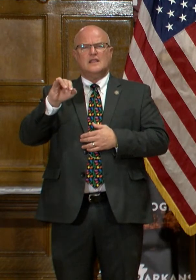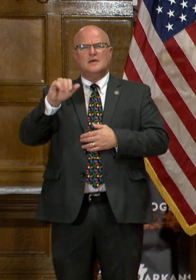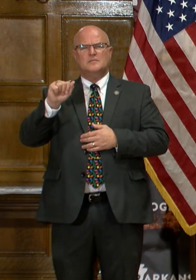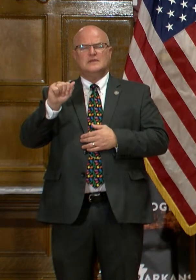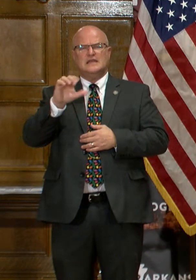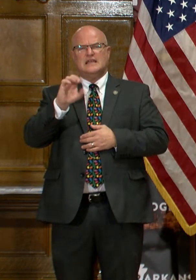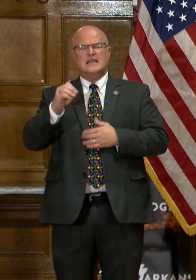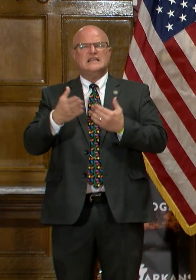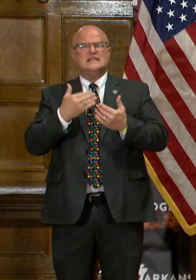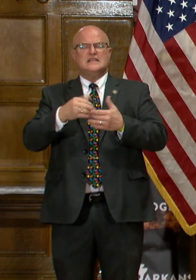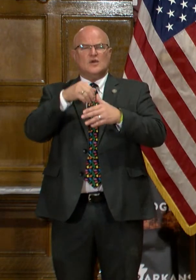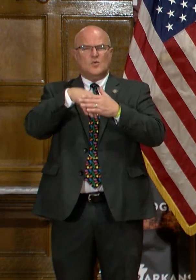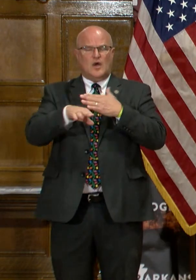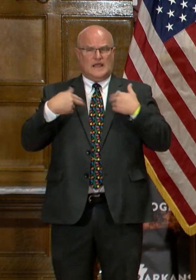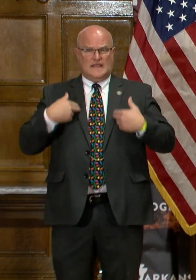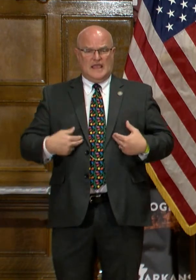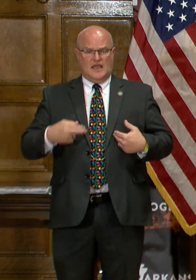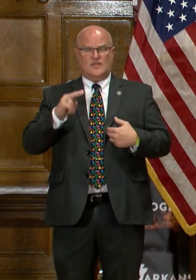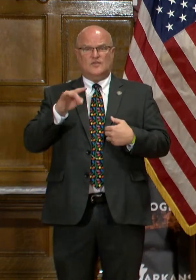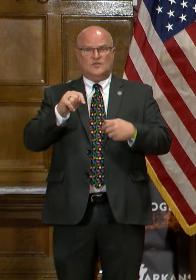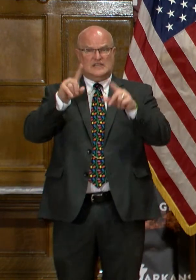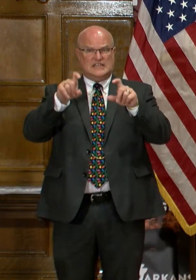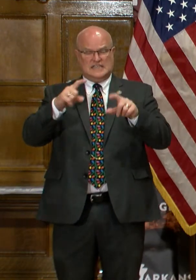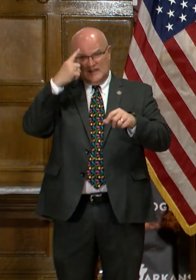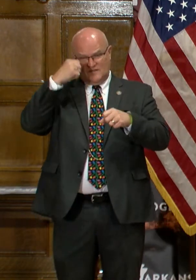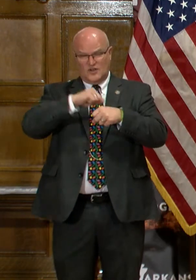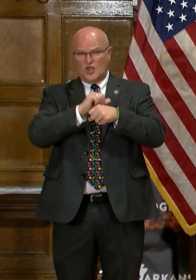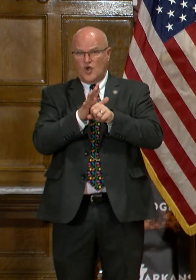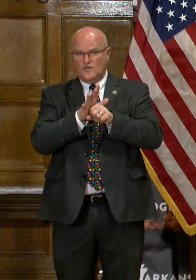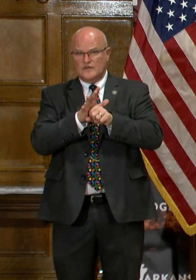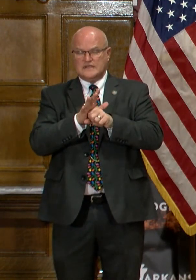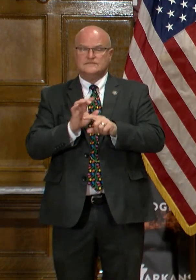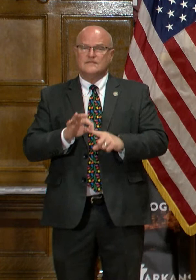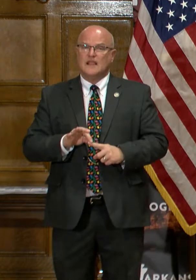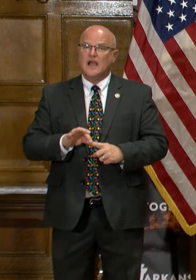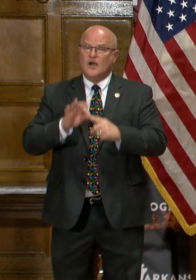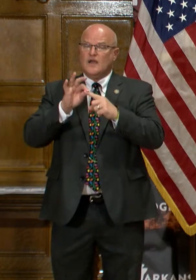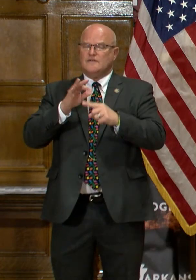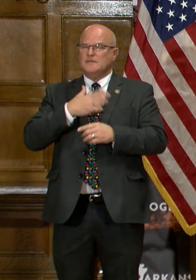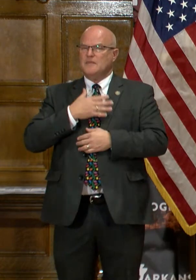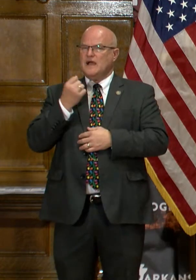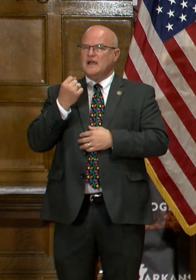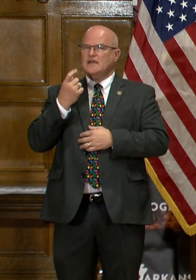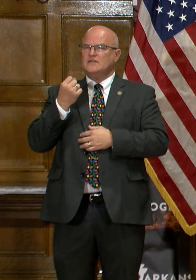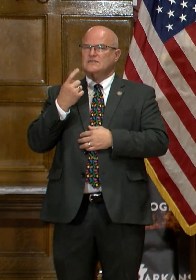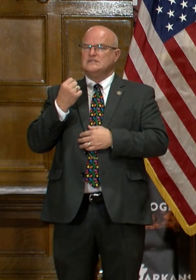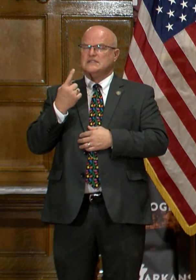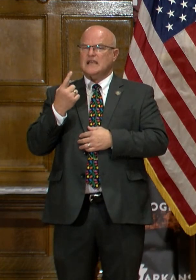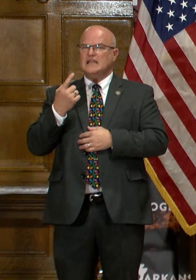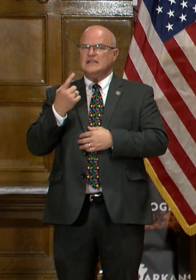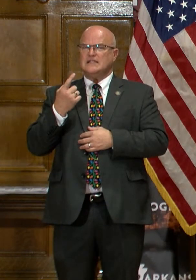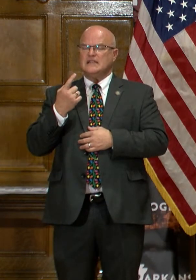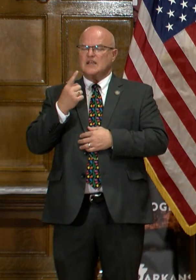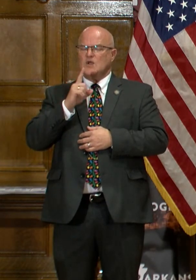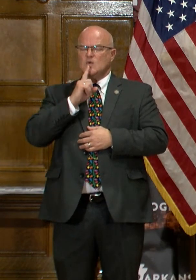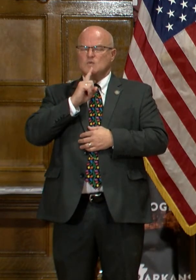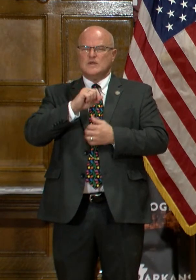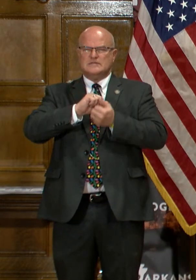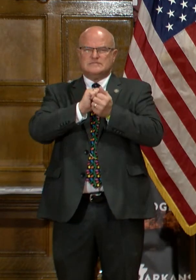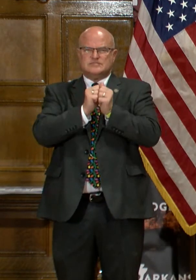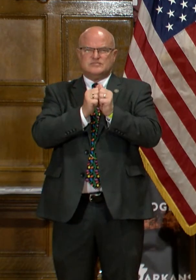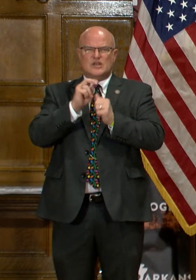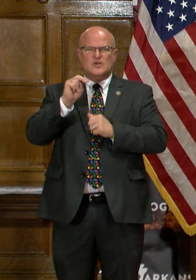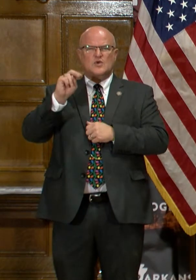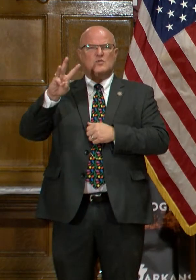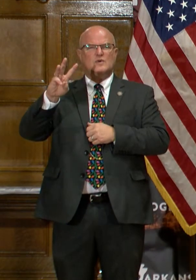easy to walk into the health unit and get tested for COVID. However, it's my understanding that in densely populated areas like